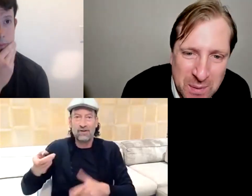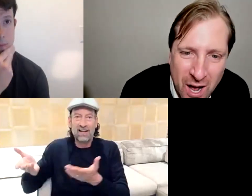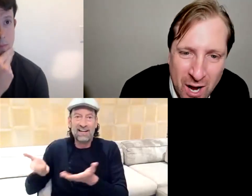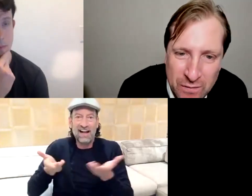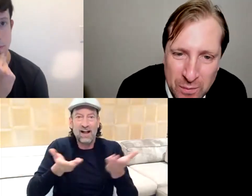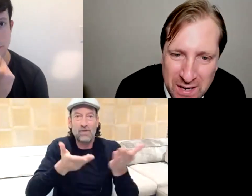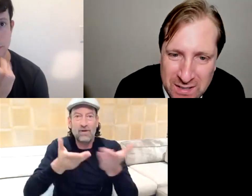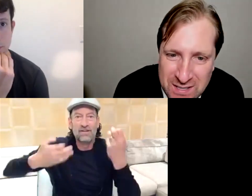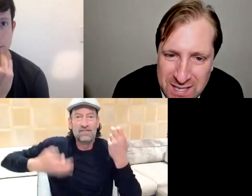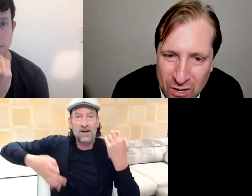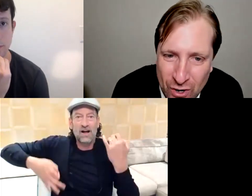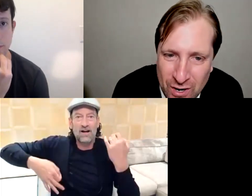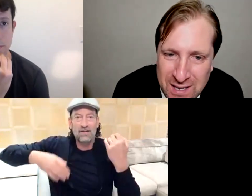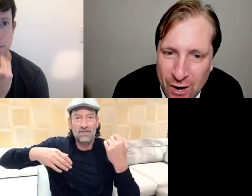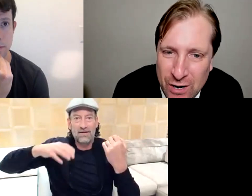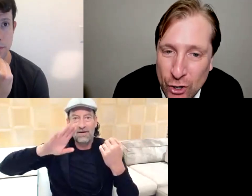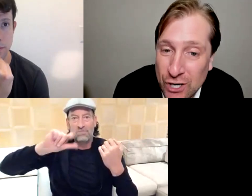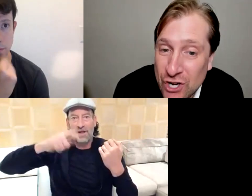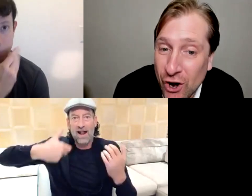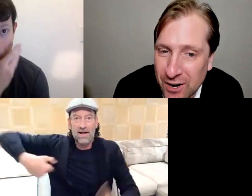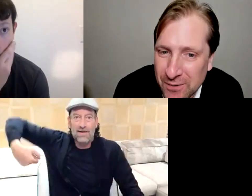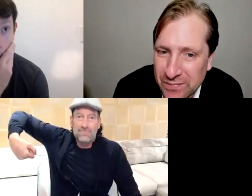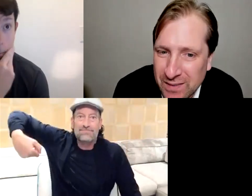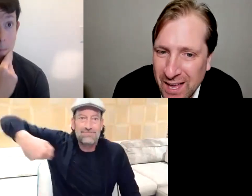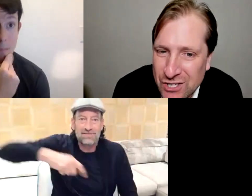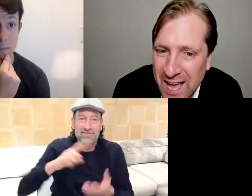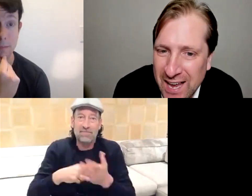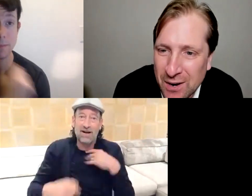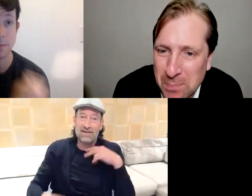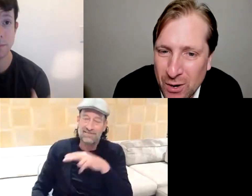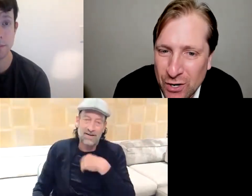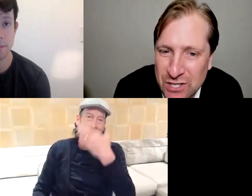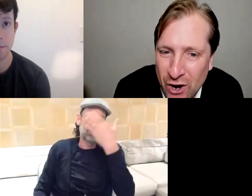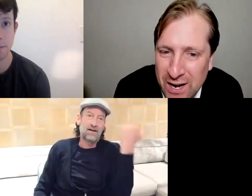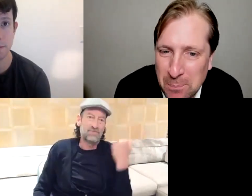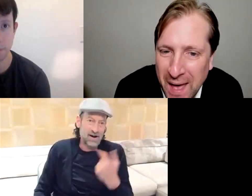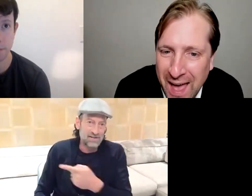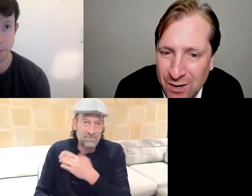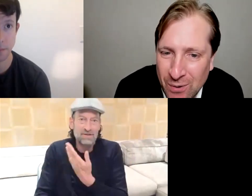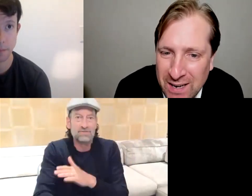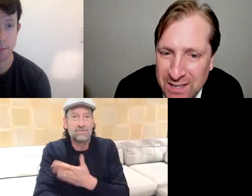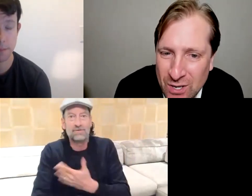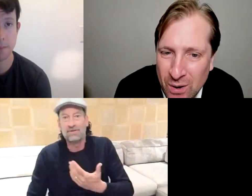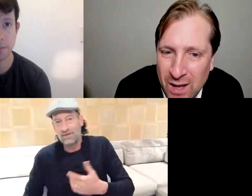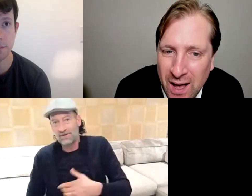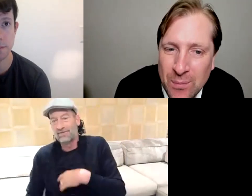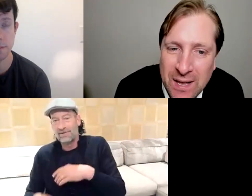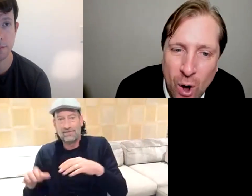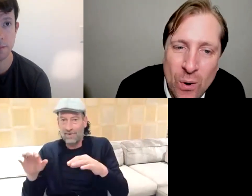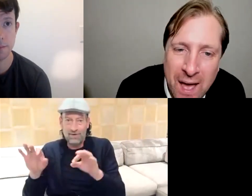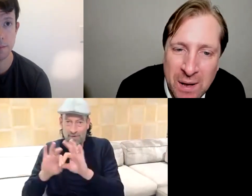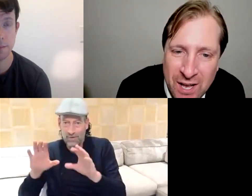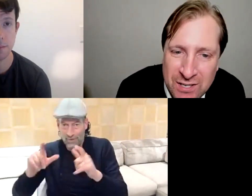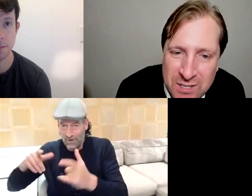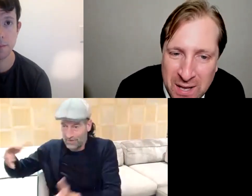it was a bit awkward for me to see her carrying her guitar, and she had her guitar in a bag, right? And so I'm like,